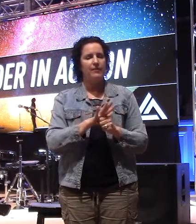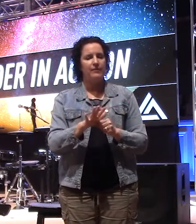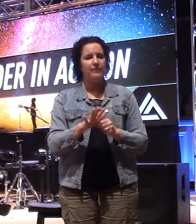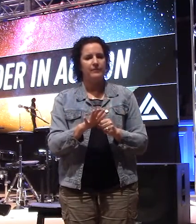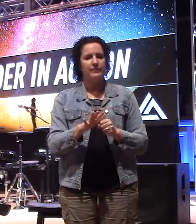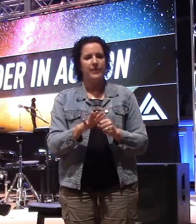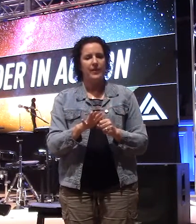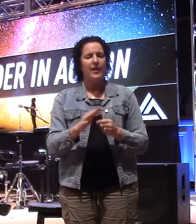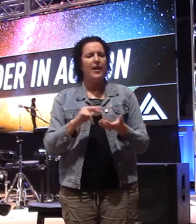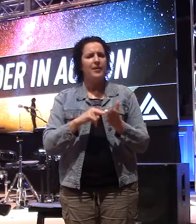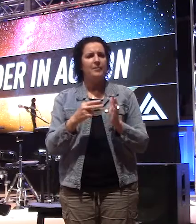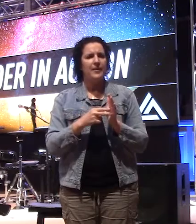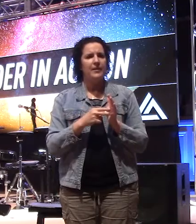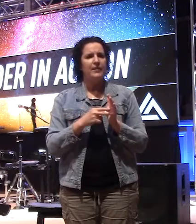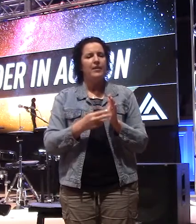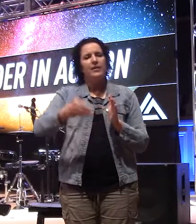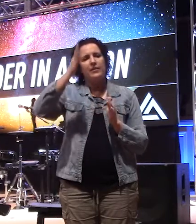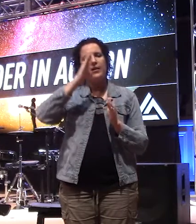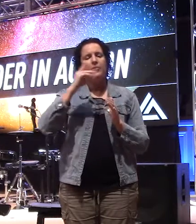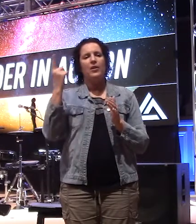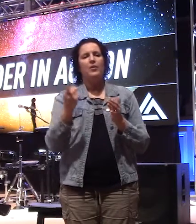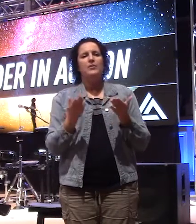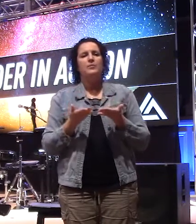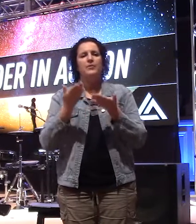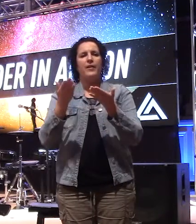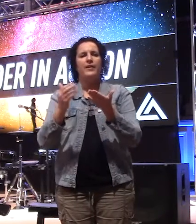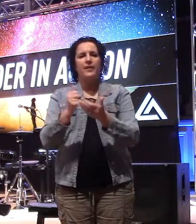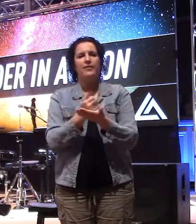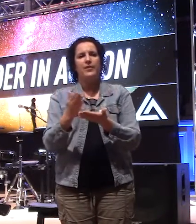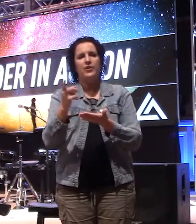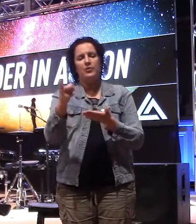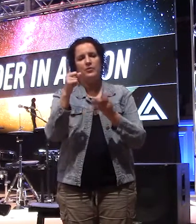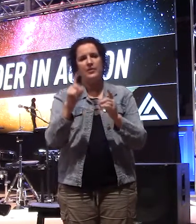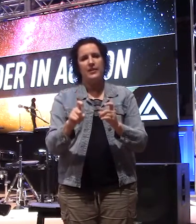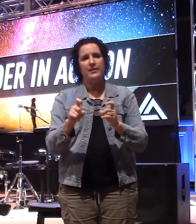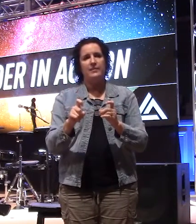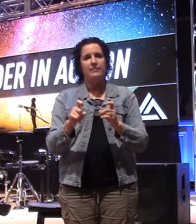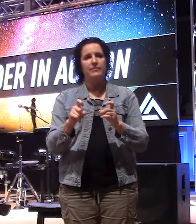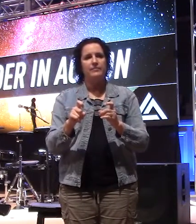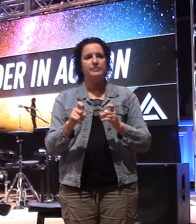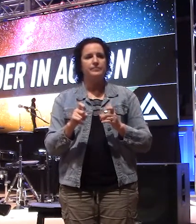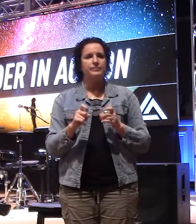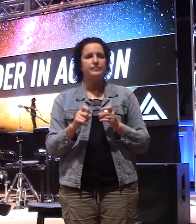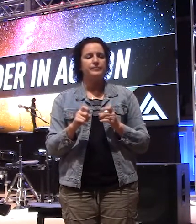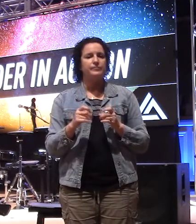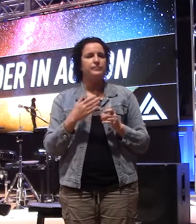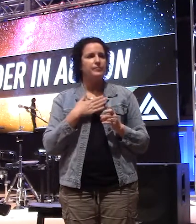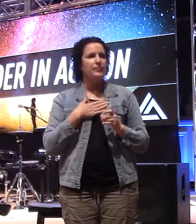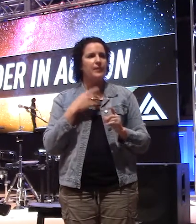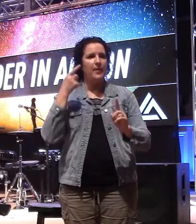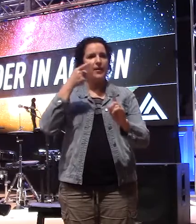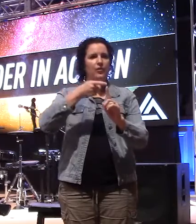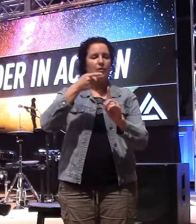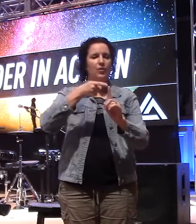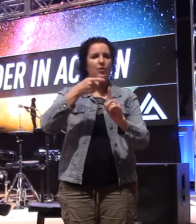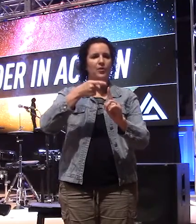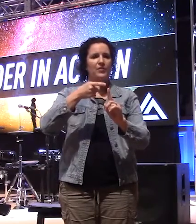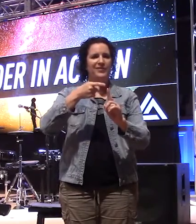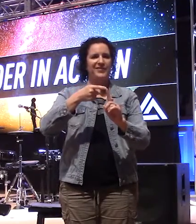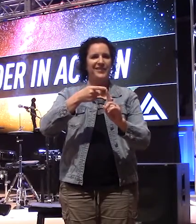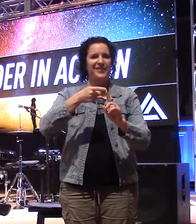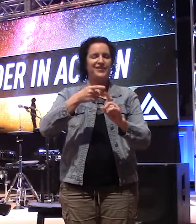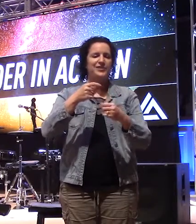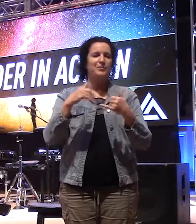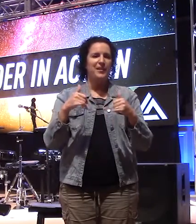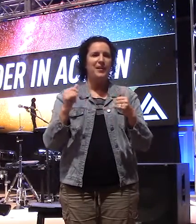What I mean by that is God will always provide everything you need to do what he calls you to do. My whole life was to coach basketball.